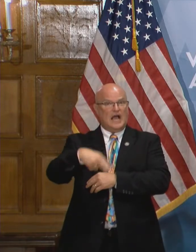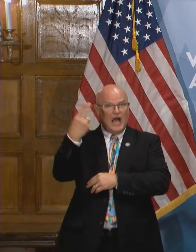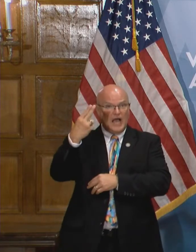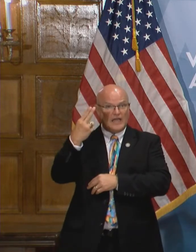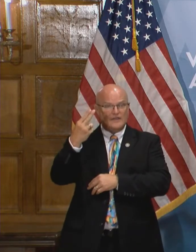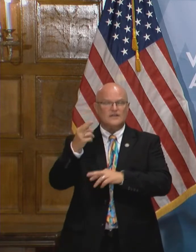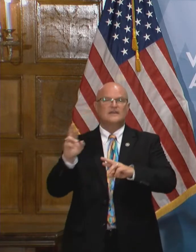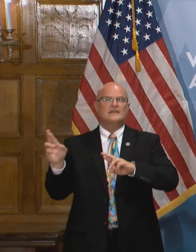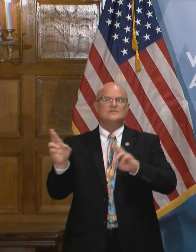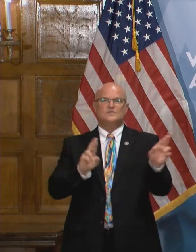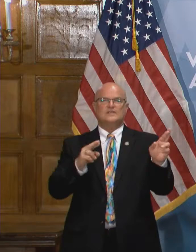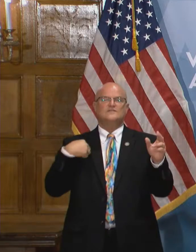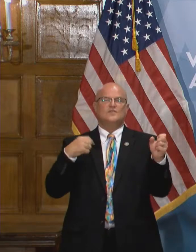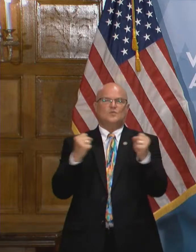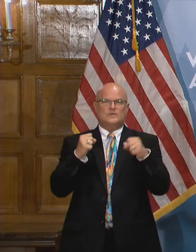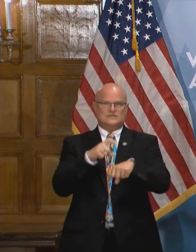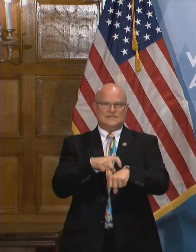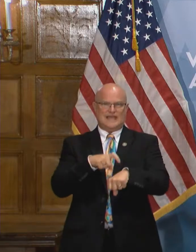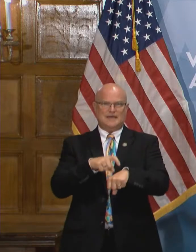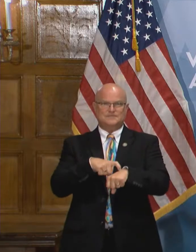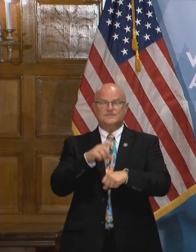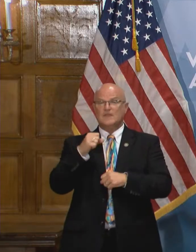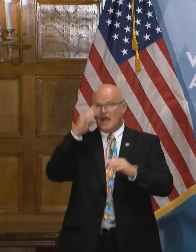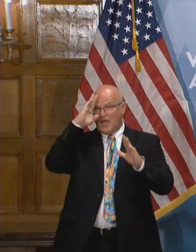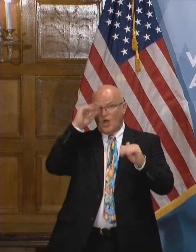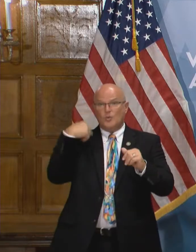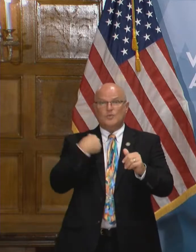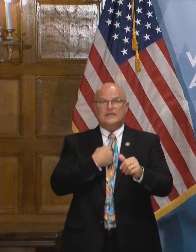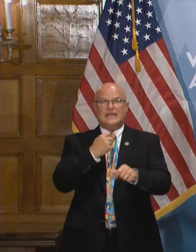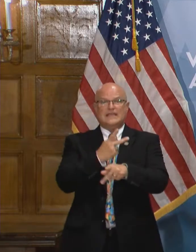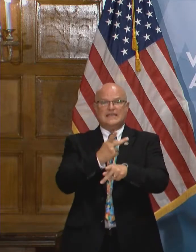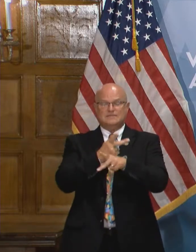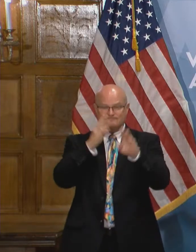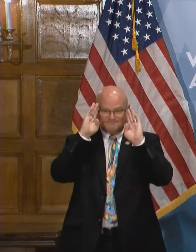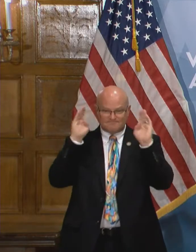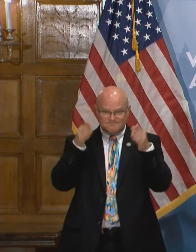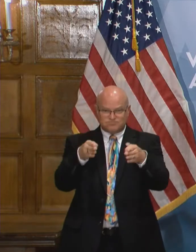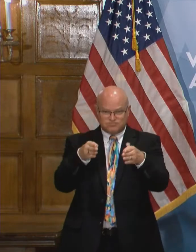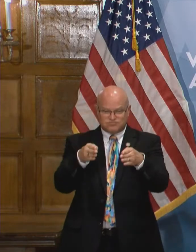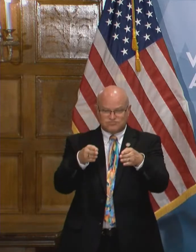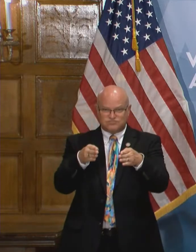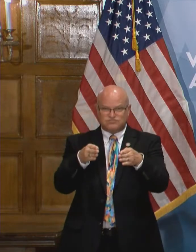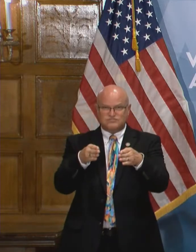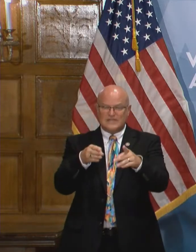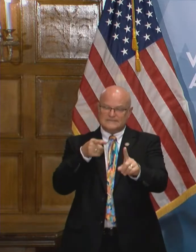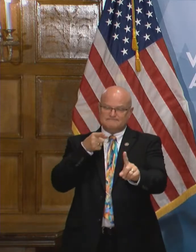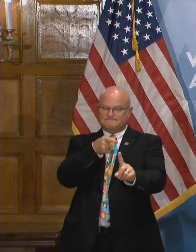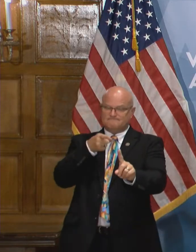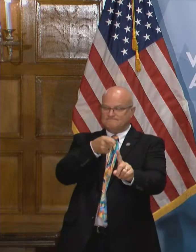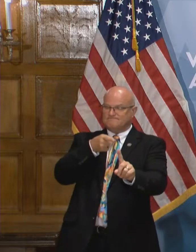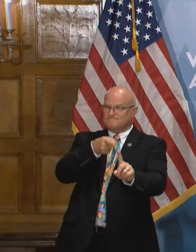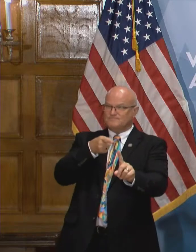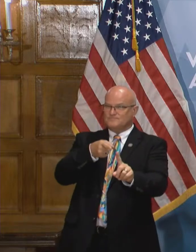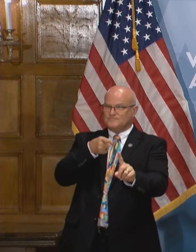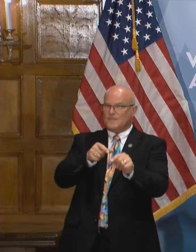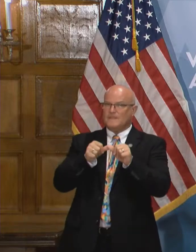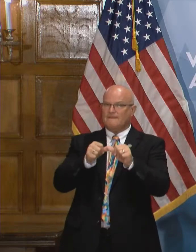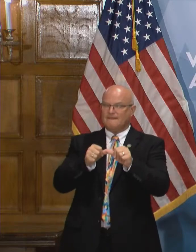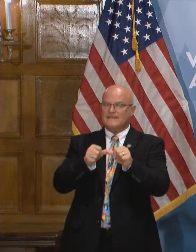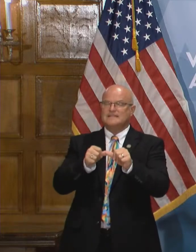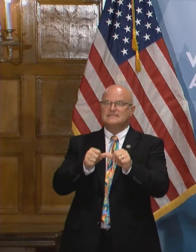that prepares us for the winter. And so I hope that we can keep the focus on that. I'm going to do everything I can to